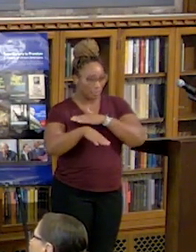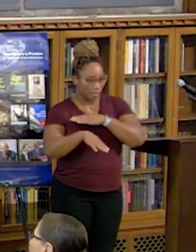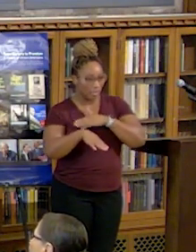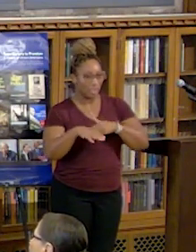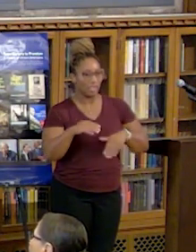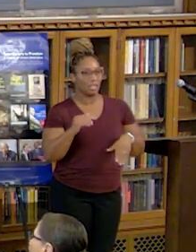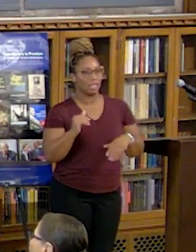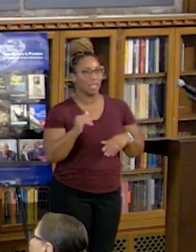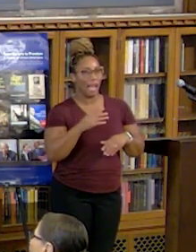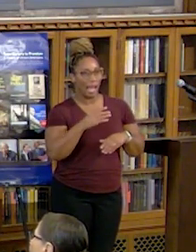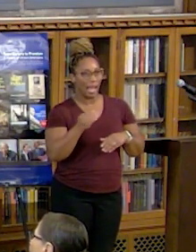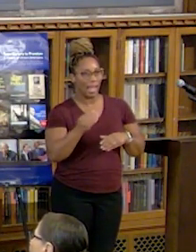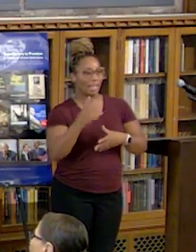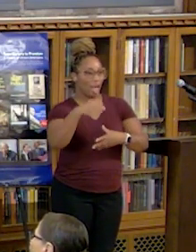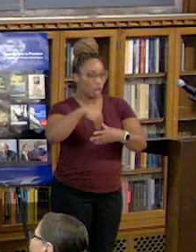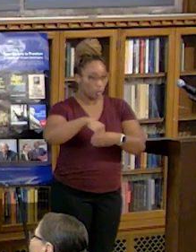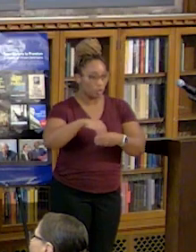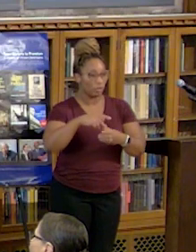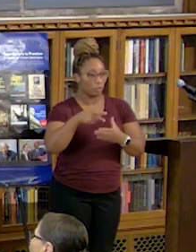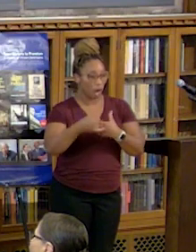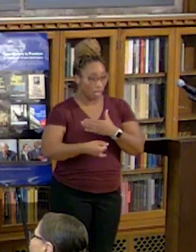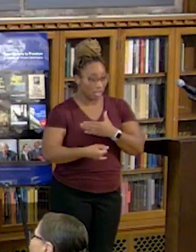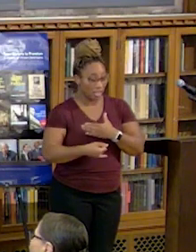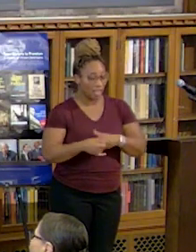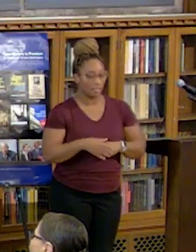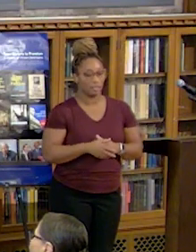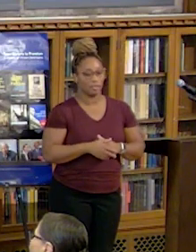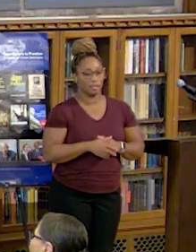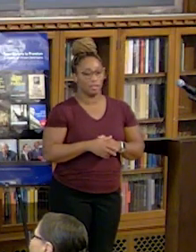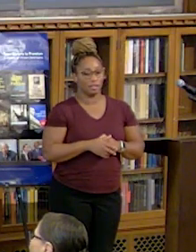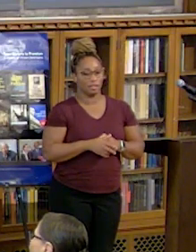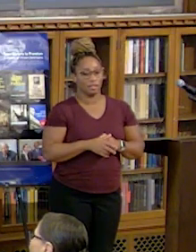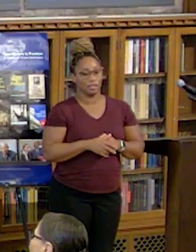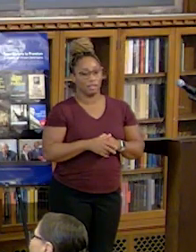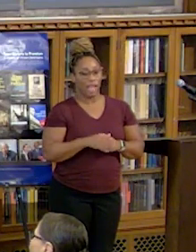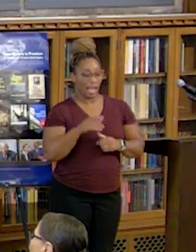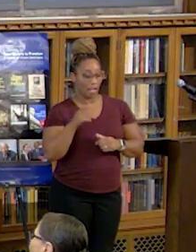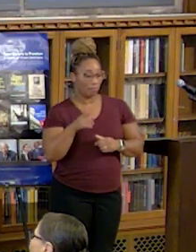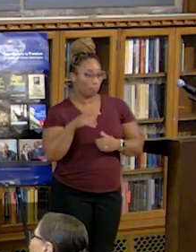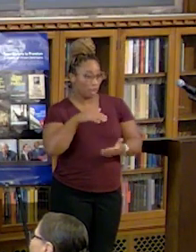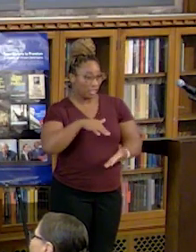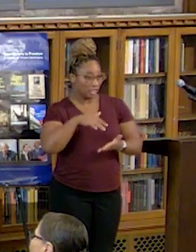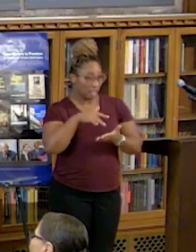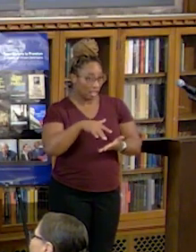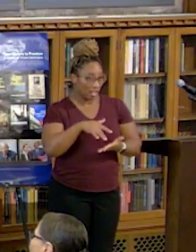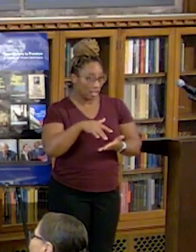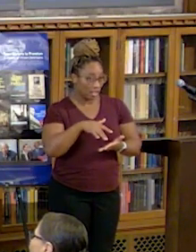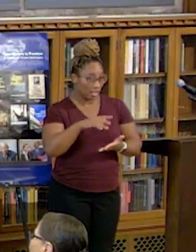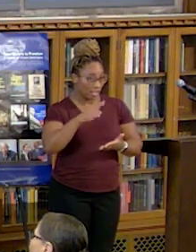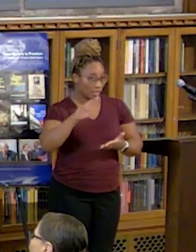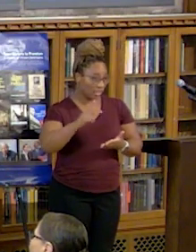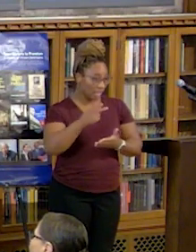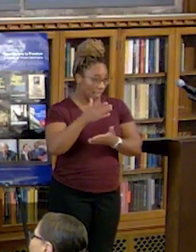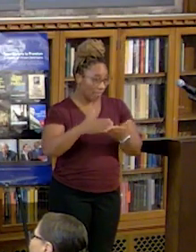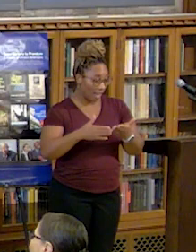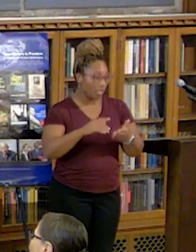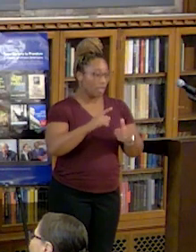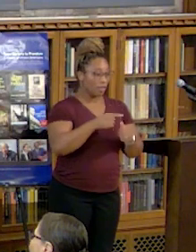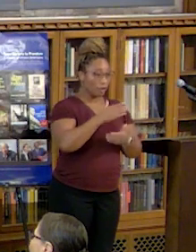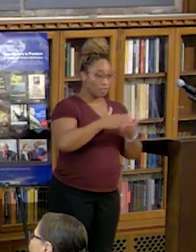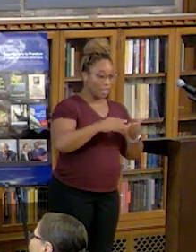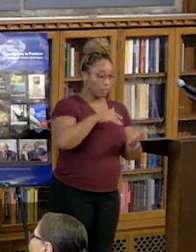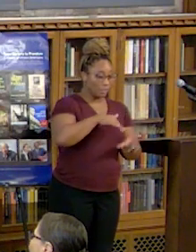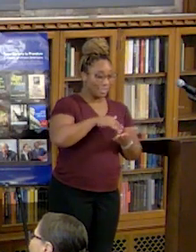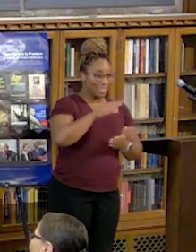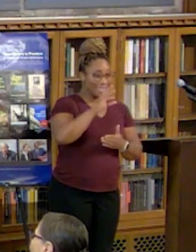um an inclusion project that is actually studying we we have we're in our second phase our first phase we